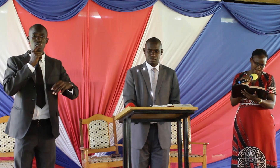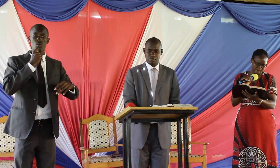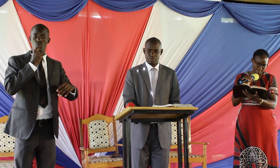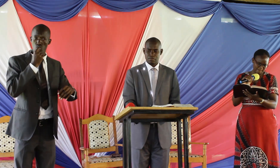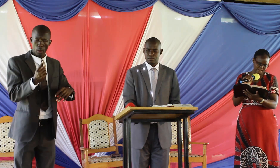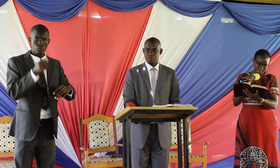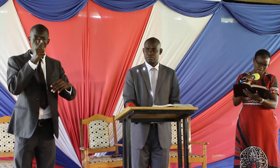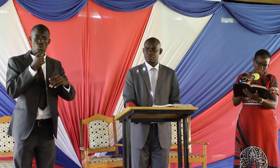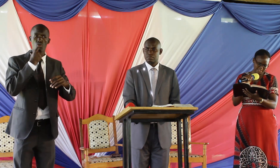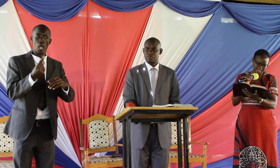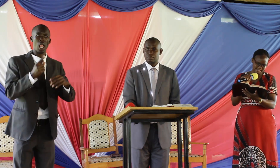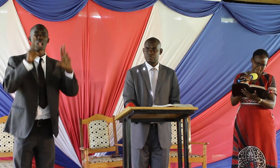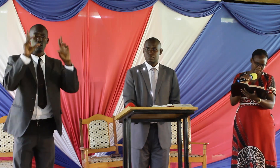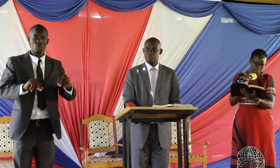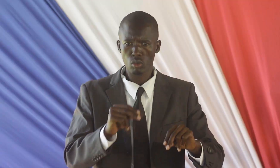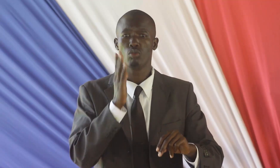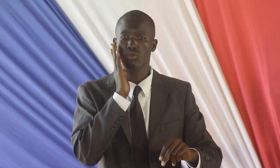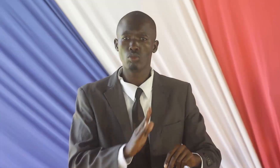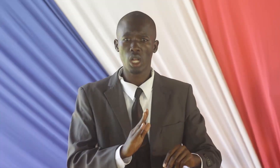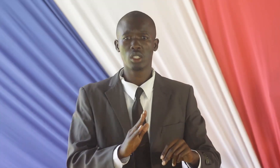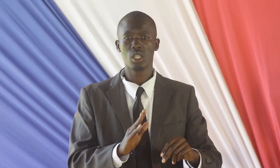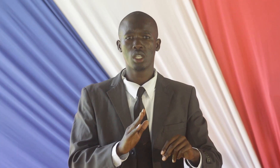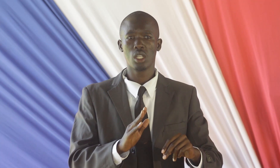no man. But the more he charged them,